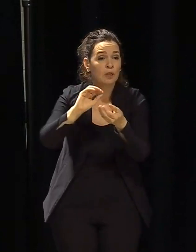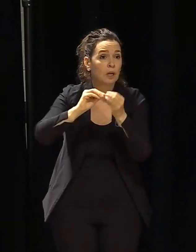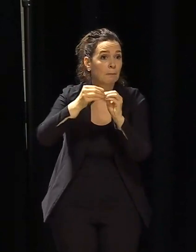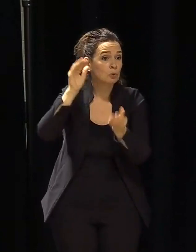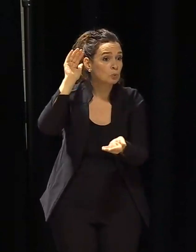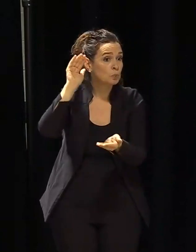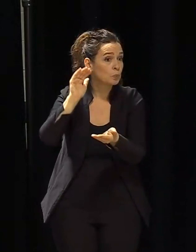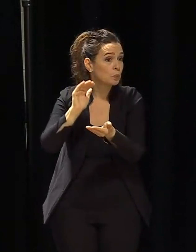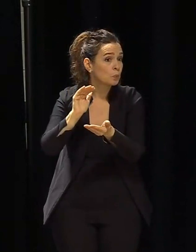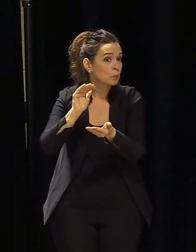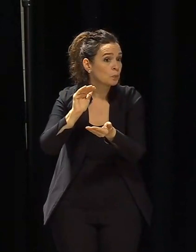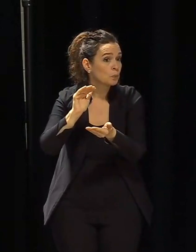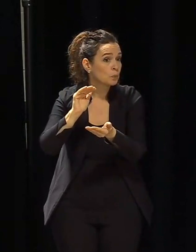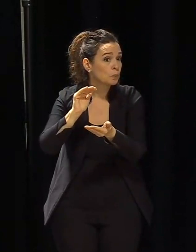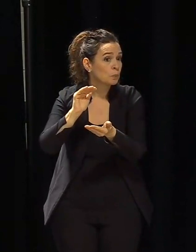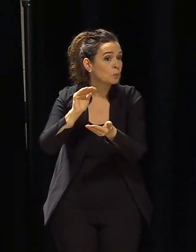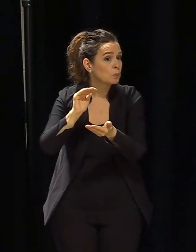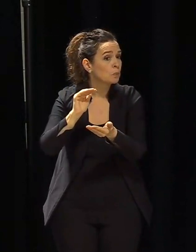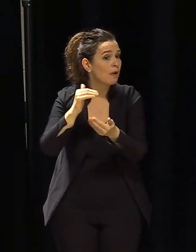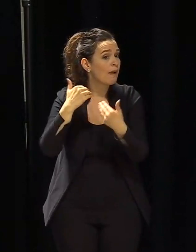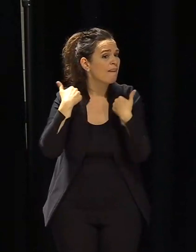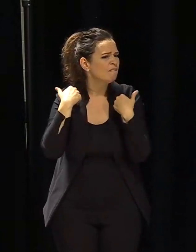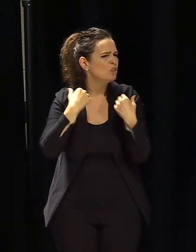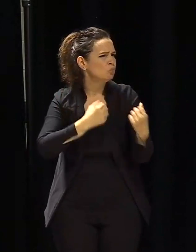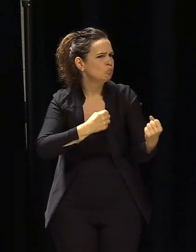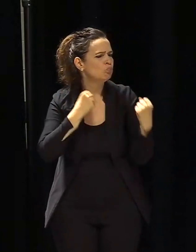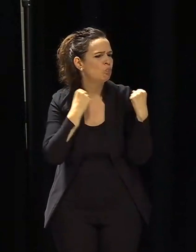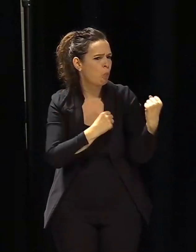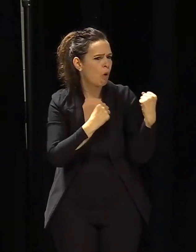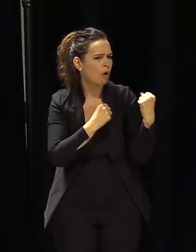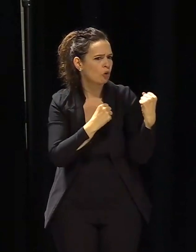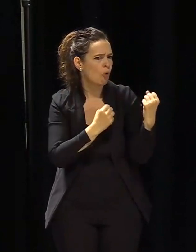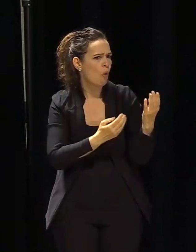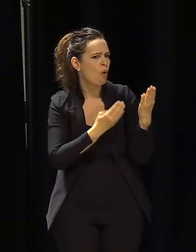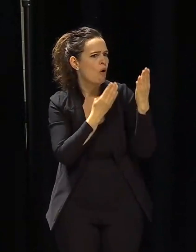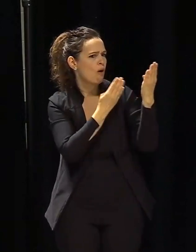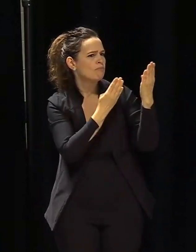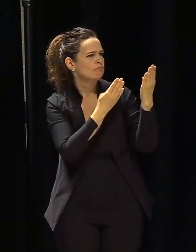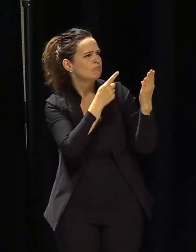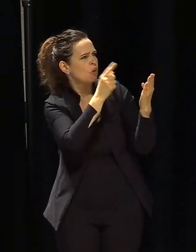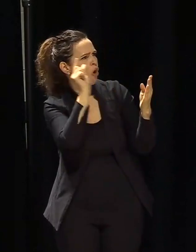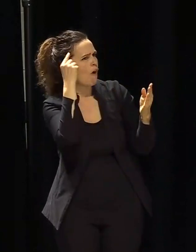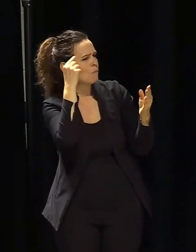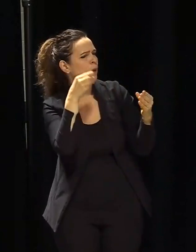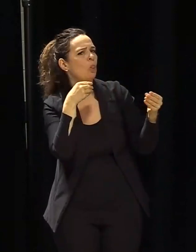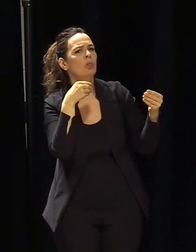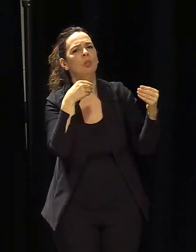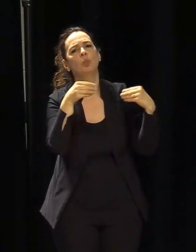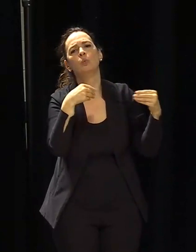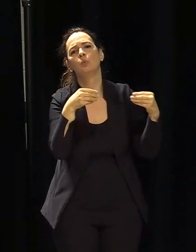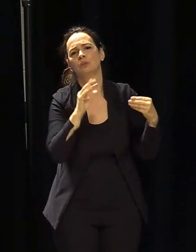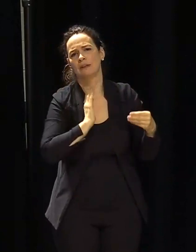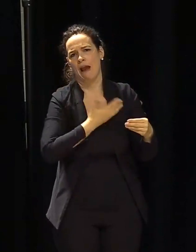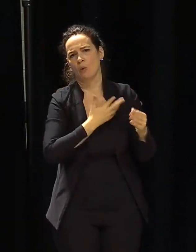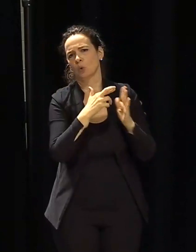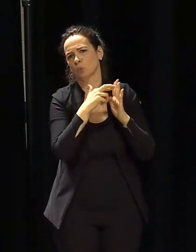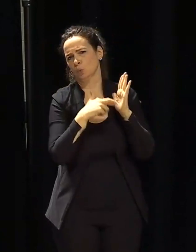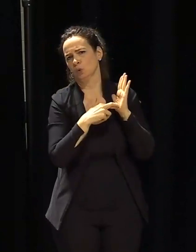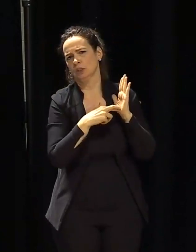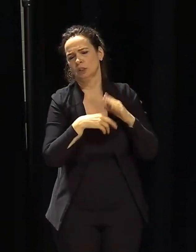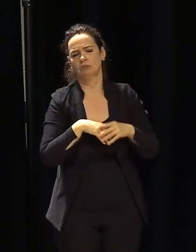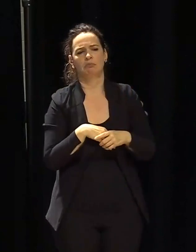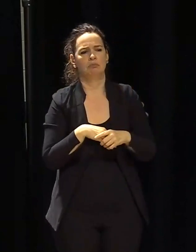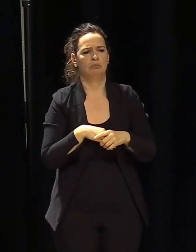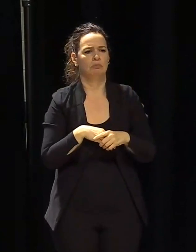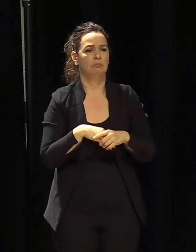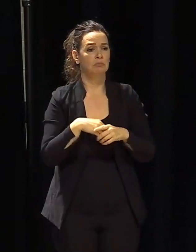argument to make about loosening economic restrictions. If this problem gets worse, we have no argument. That's just the